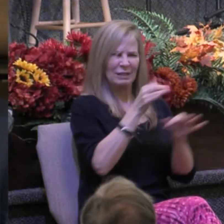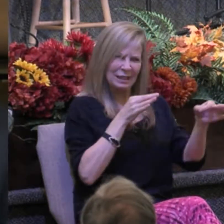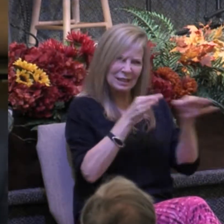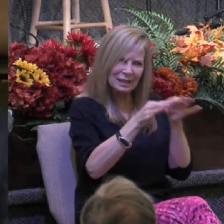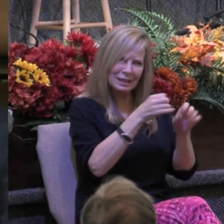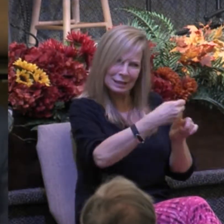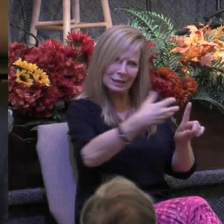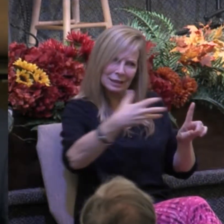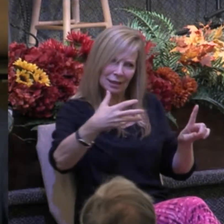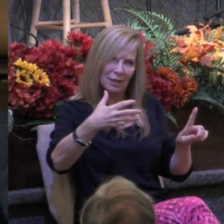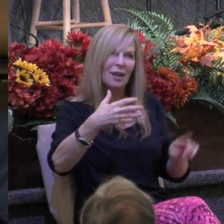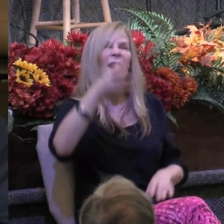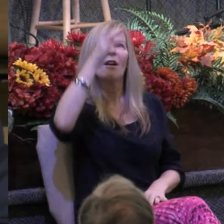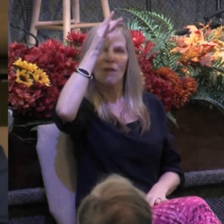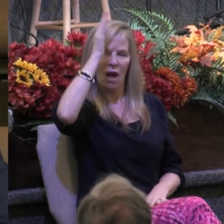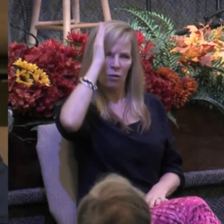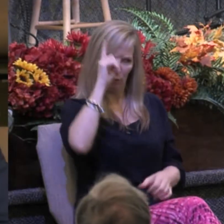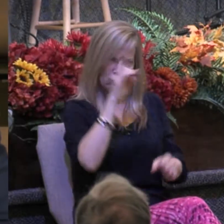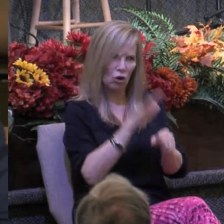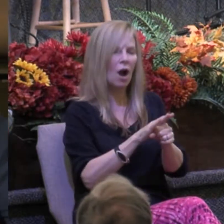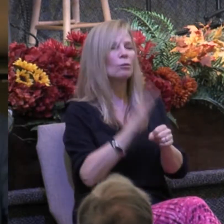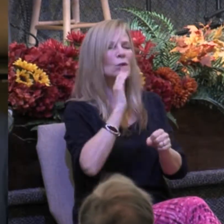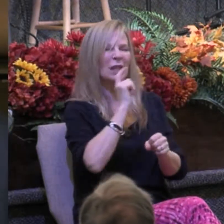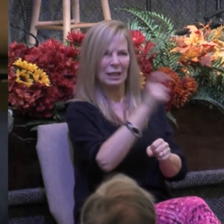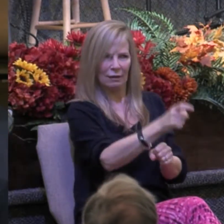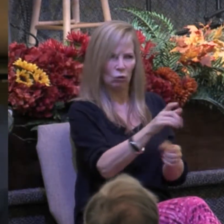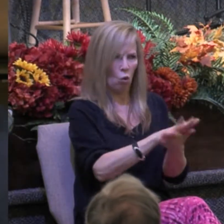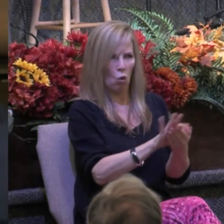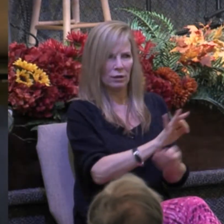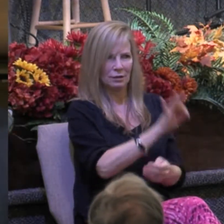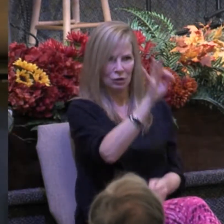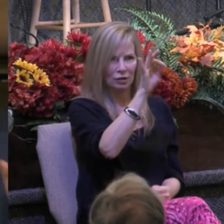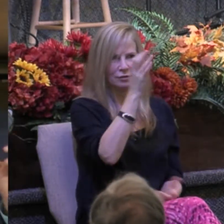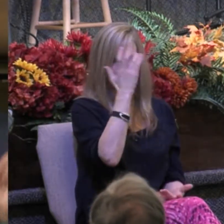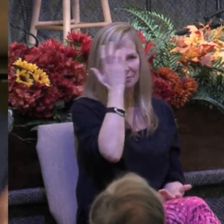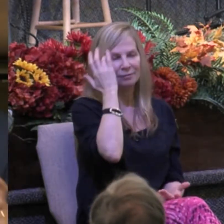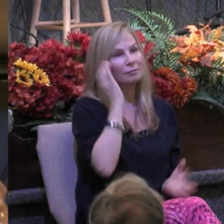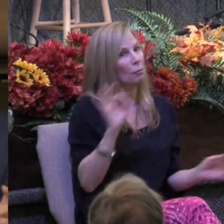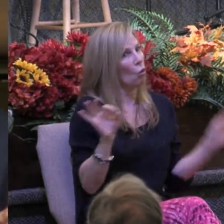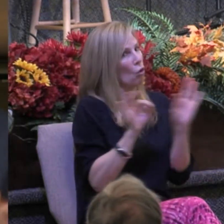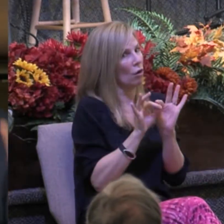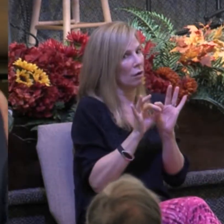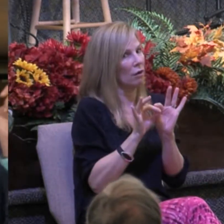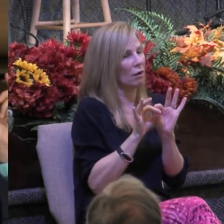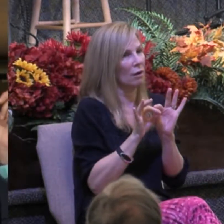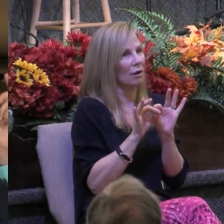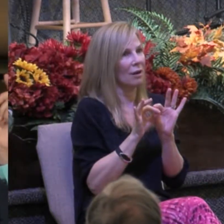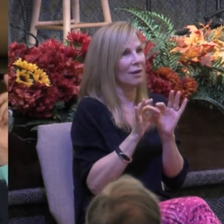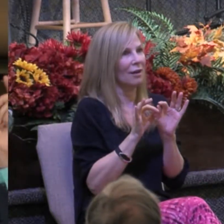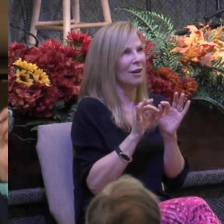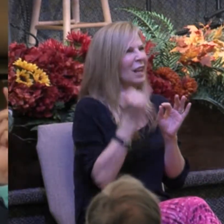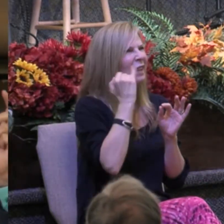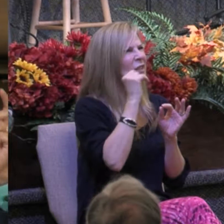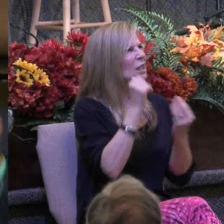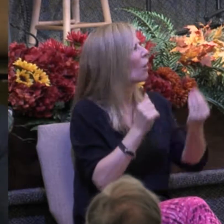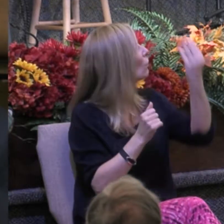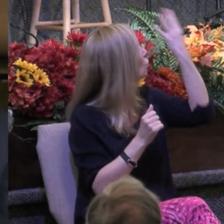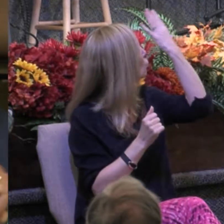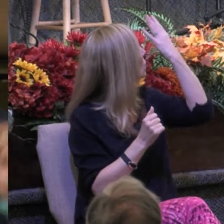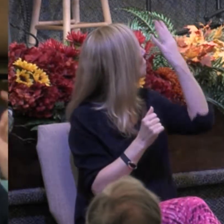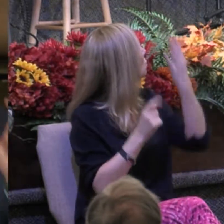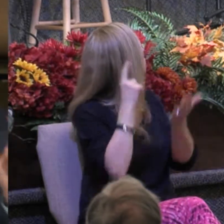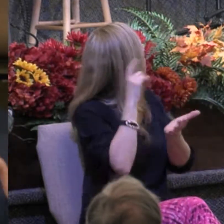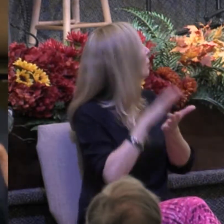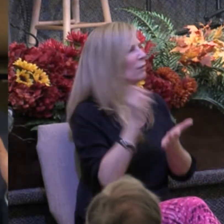this promise the Father was making concerning the Holy Spirit given to them. This is important. If it's not on the screen, I believe it